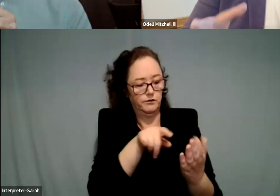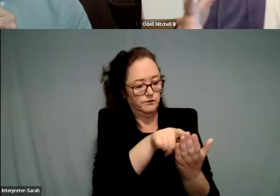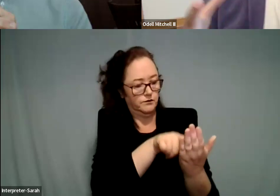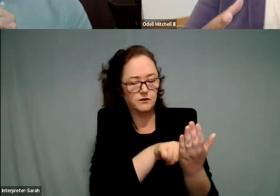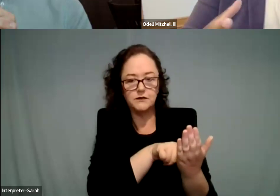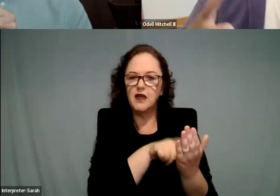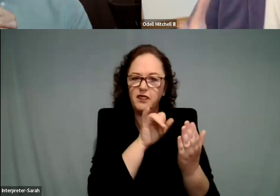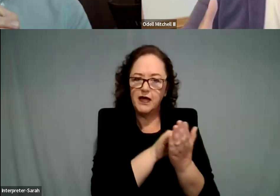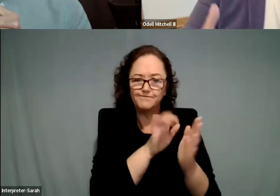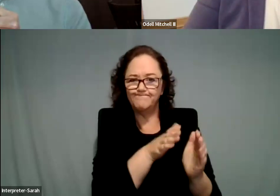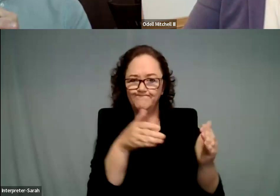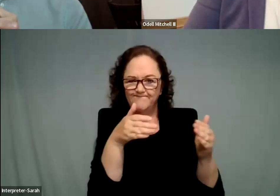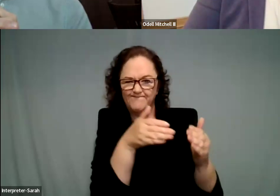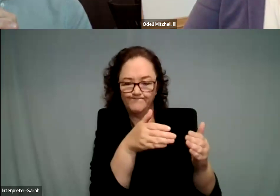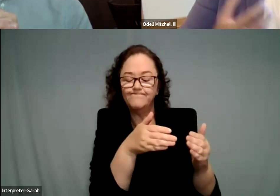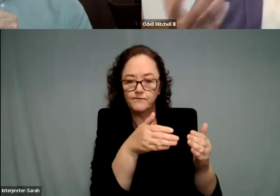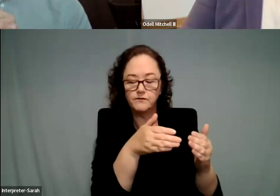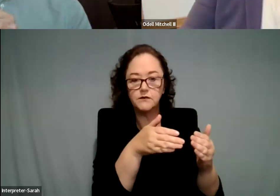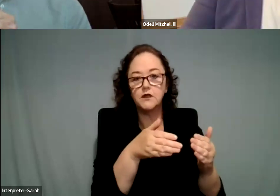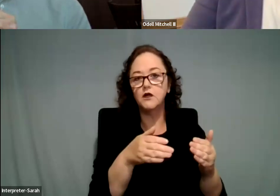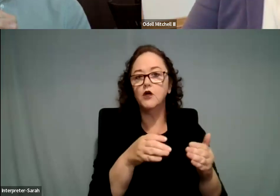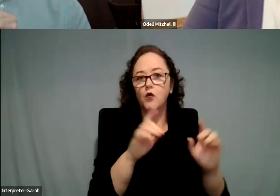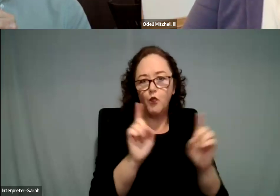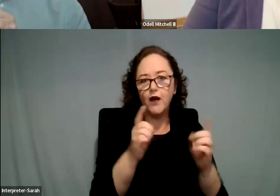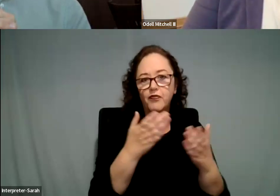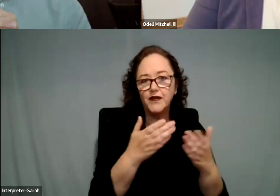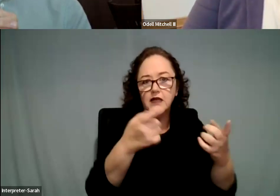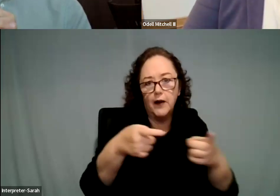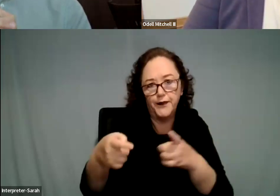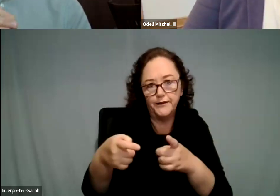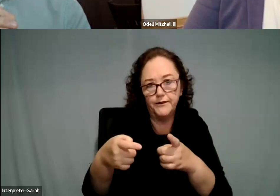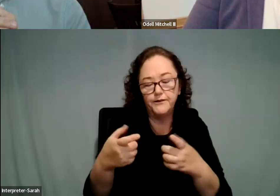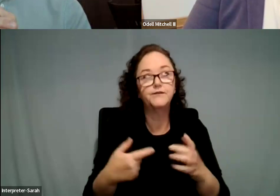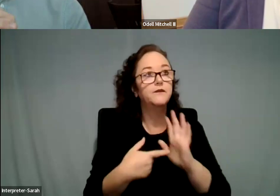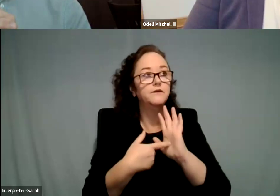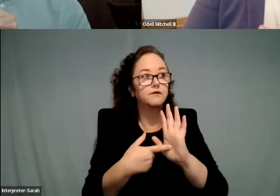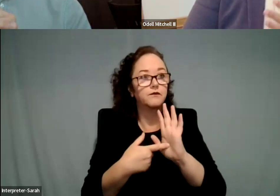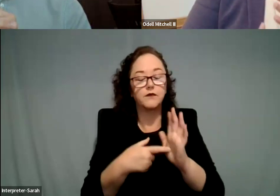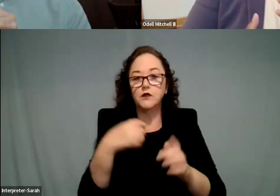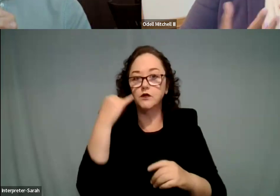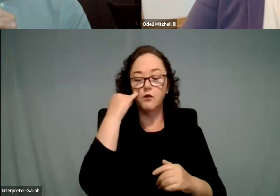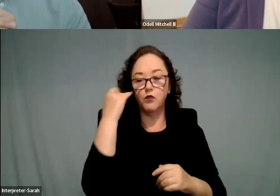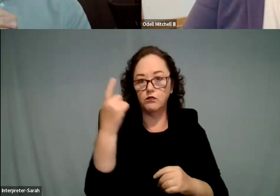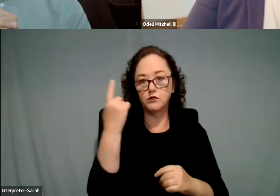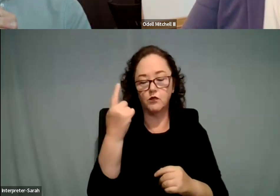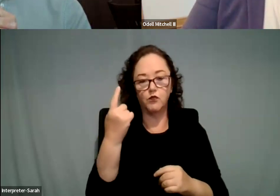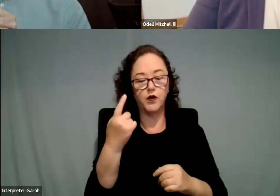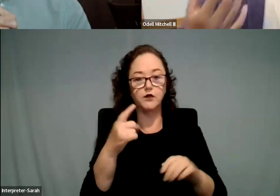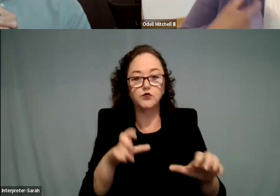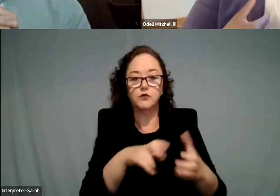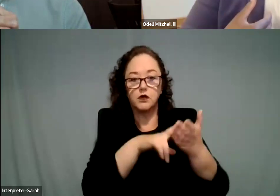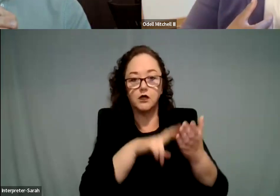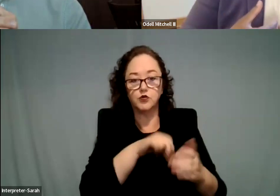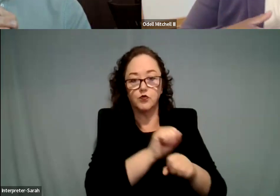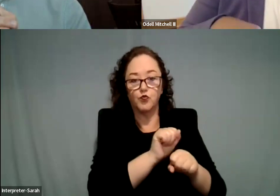jurisdiction where things are mainly going to be happening. So for example, you know, if someone is doing contract work here,